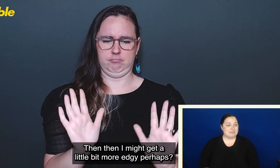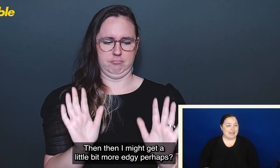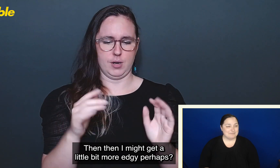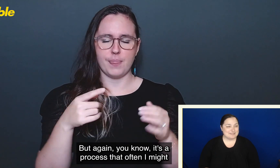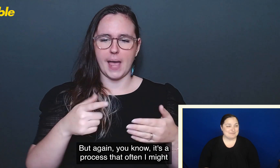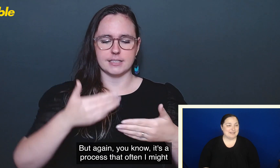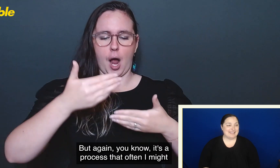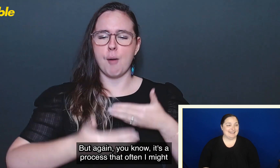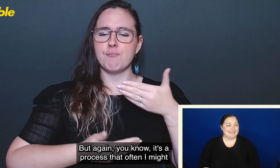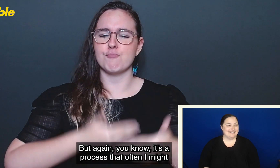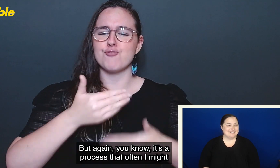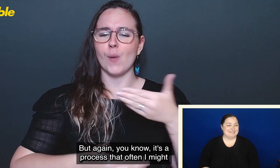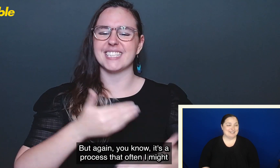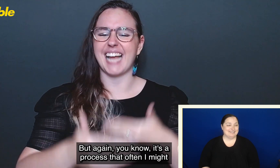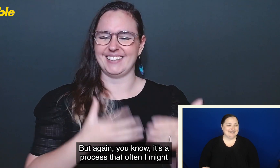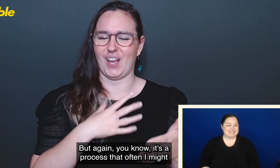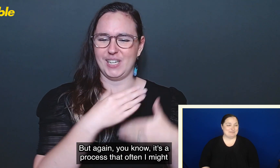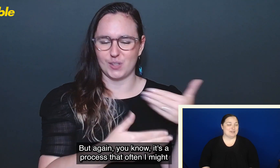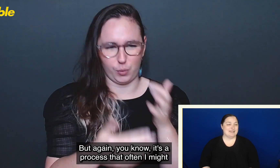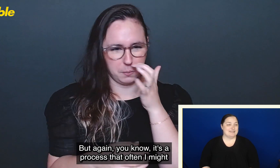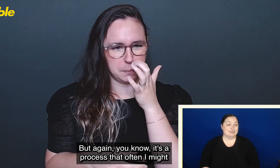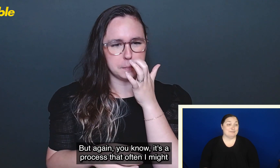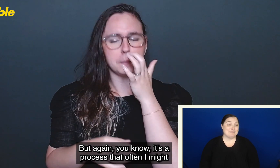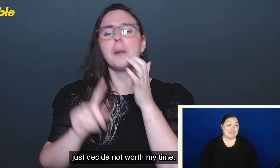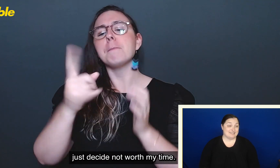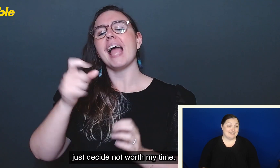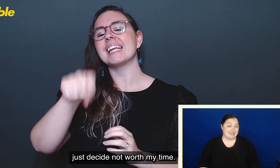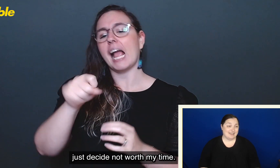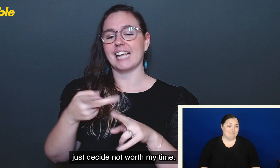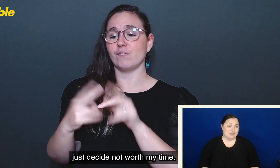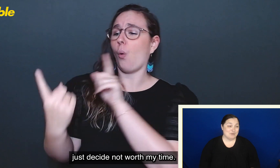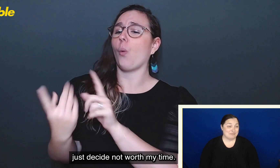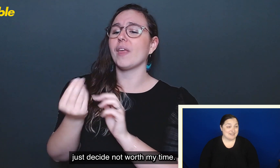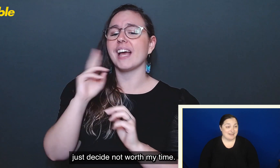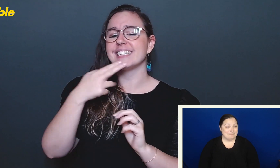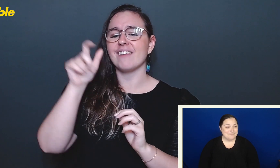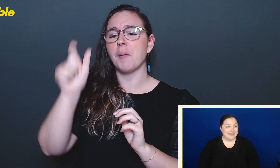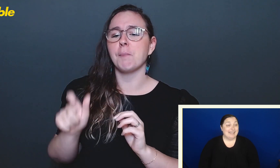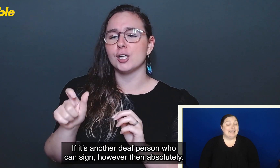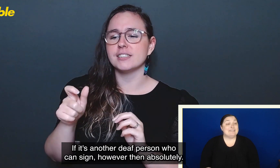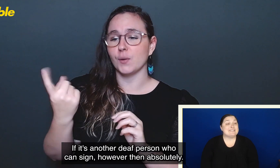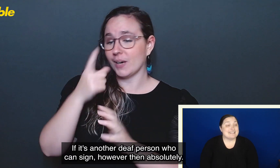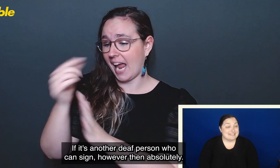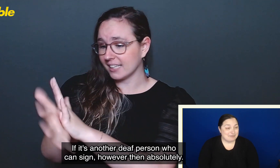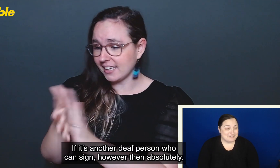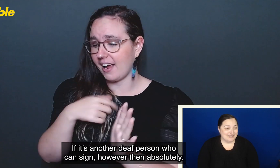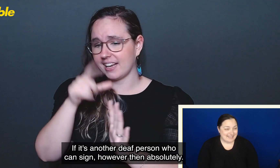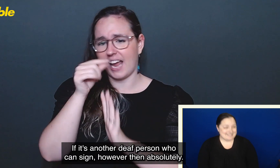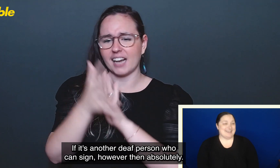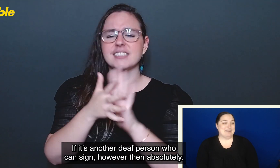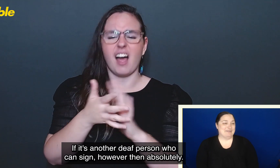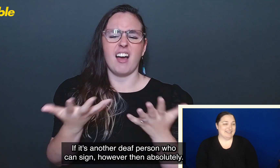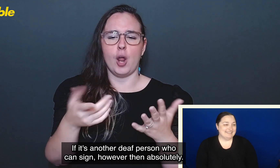edgy perhaps, but again, it's a process, and often I might just decide not worth my time. If it's another deaf person who